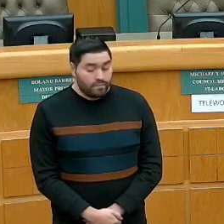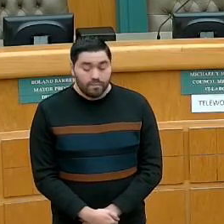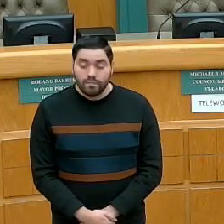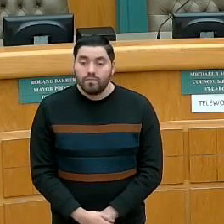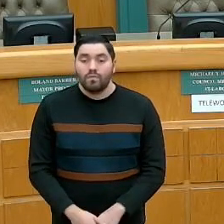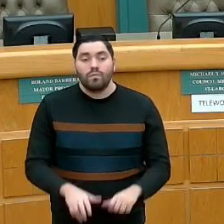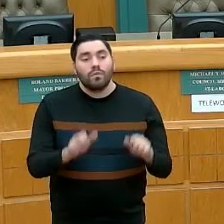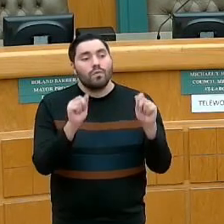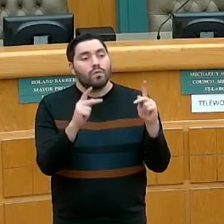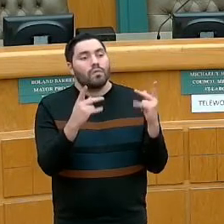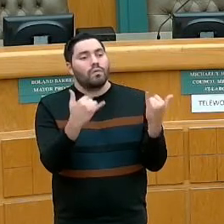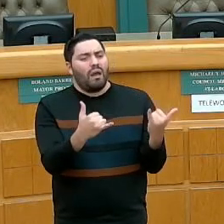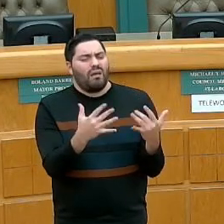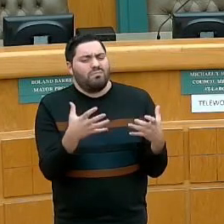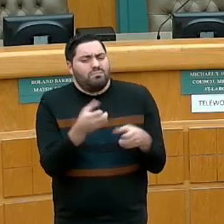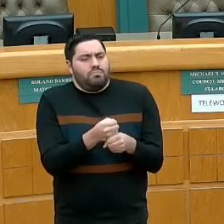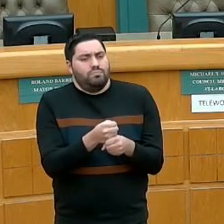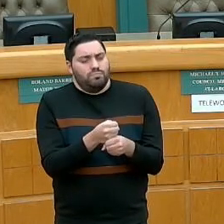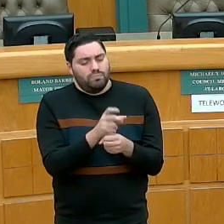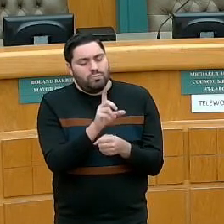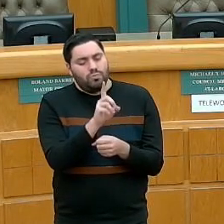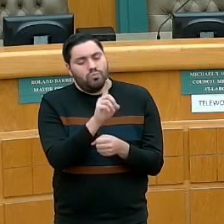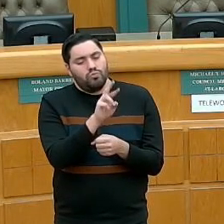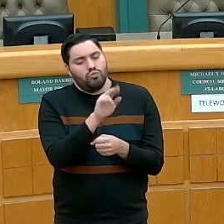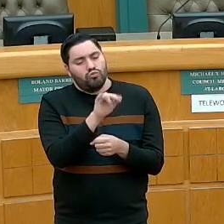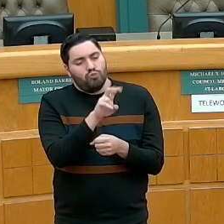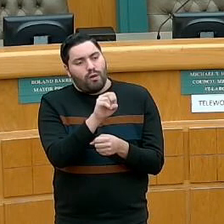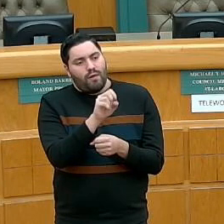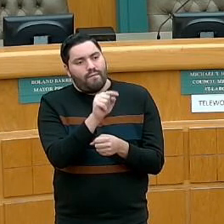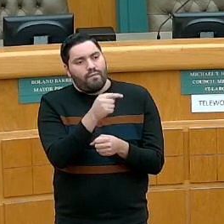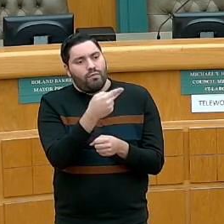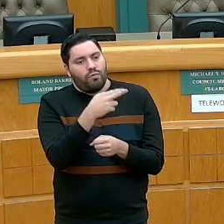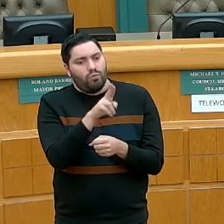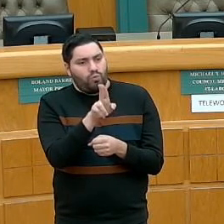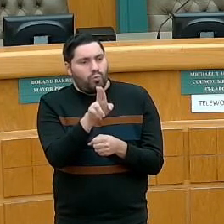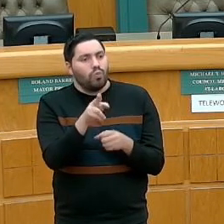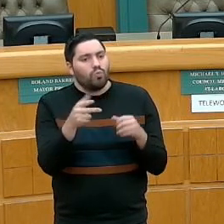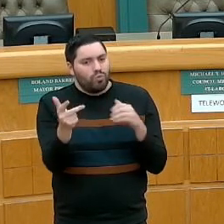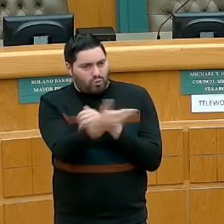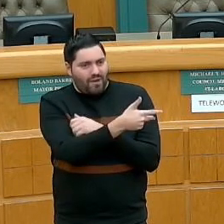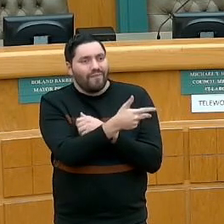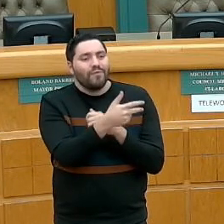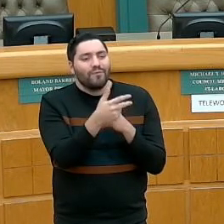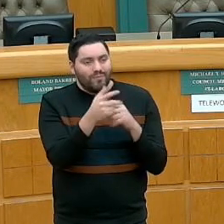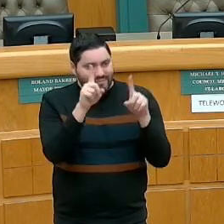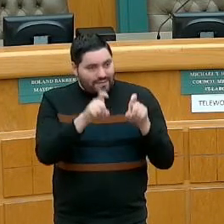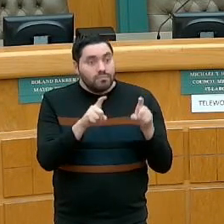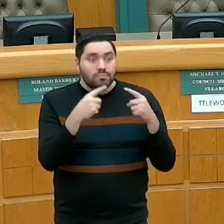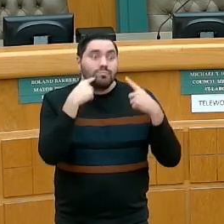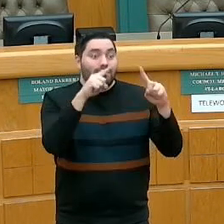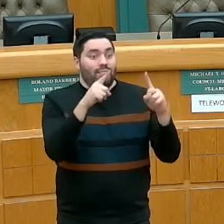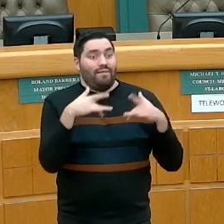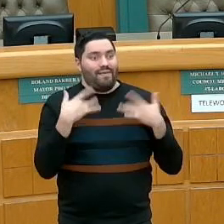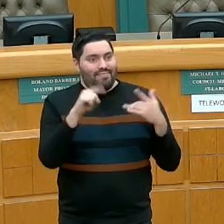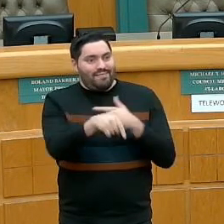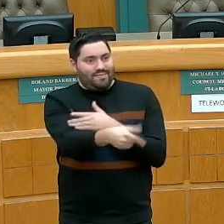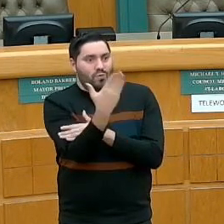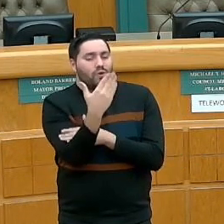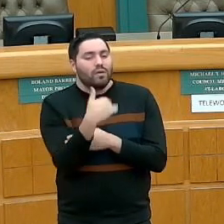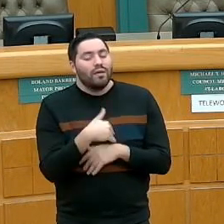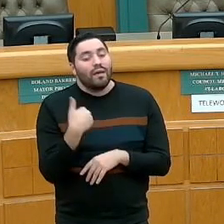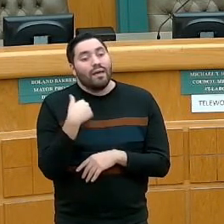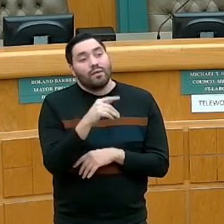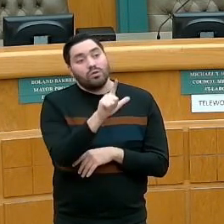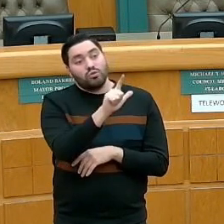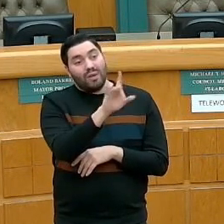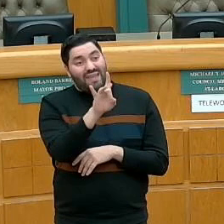Okay, let me give you a quick recap on our drive-through testing. So we had a successful event again this morning. We had